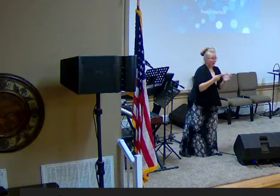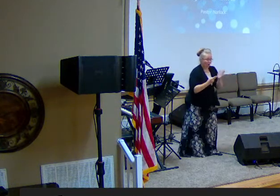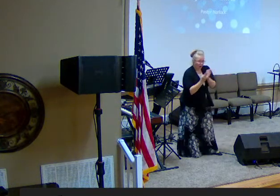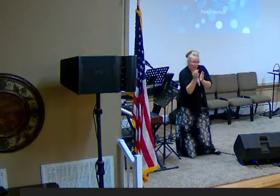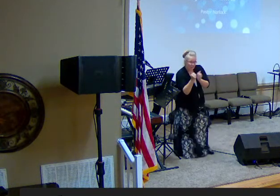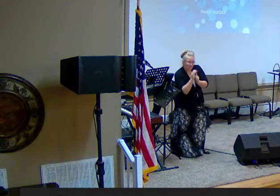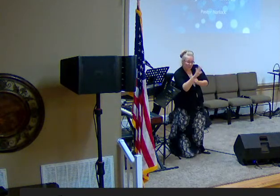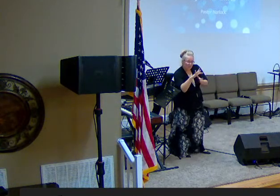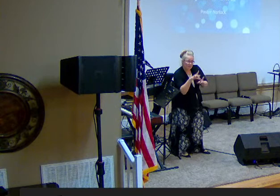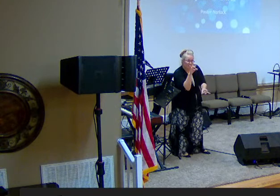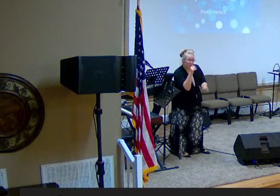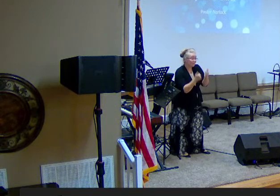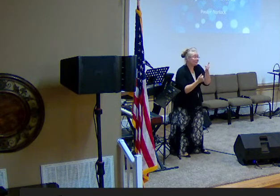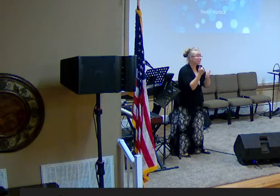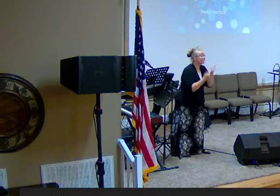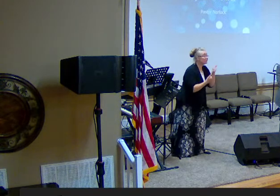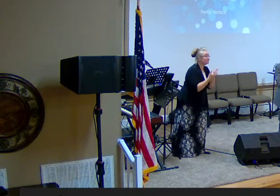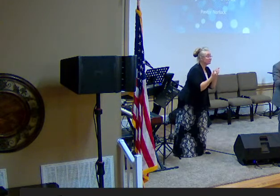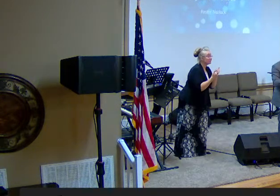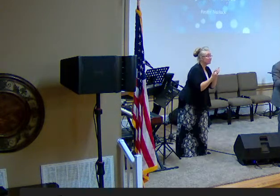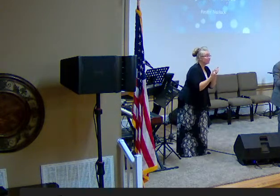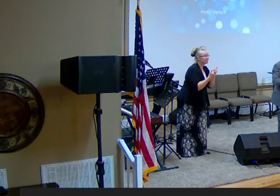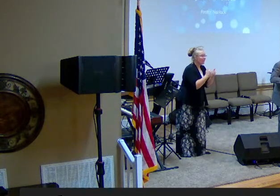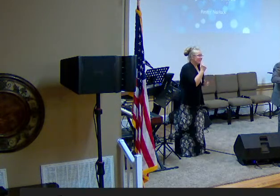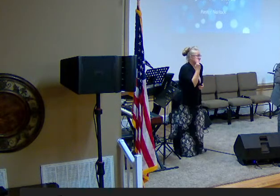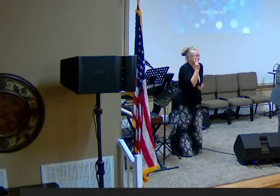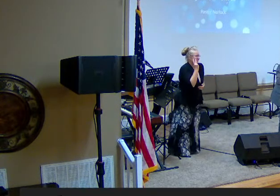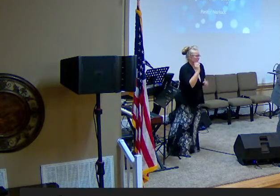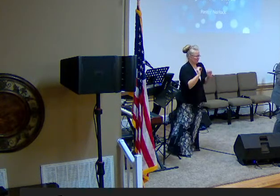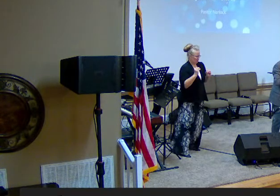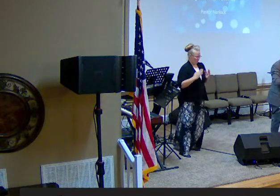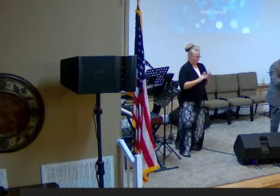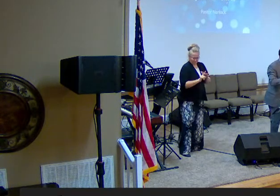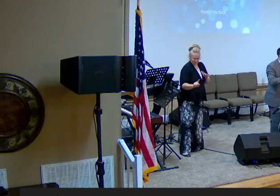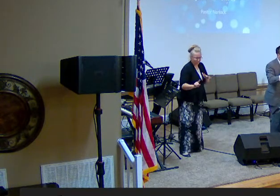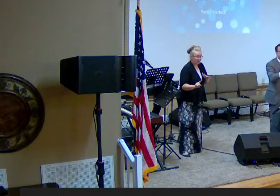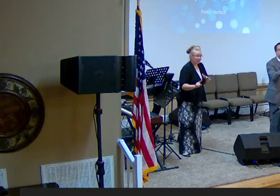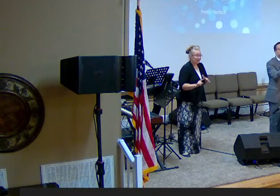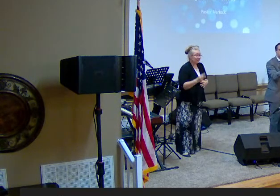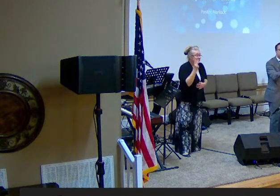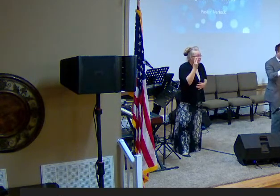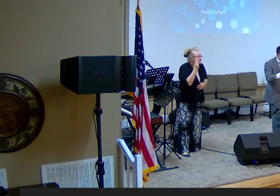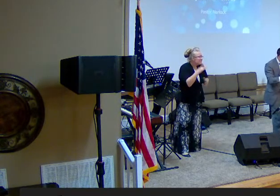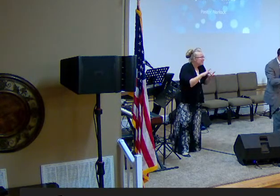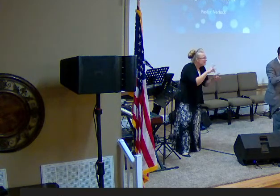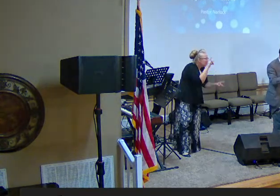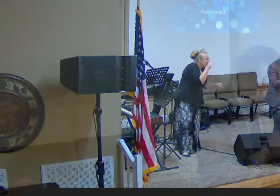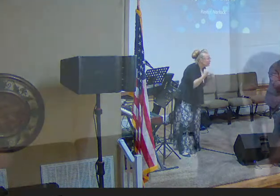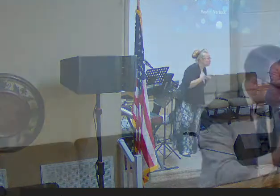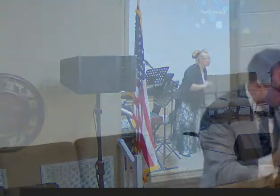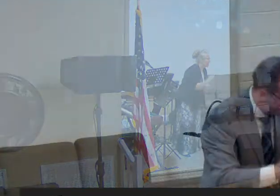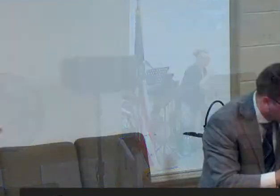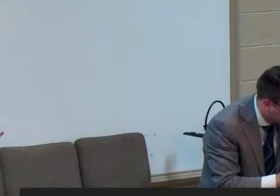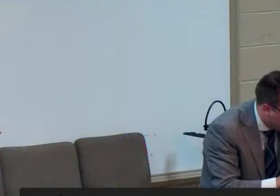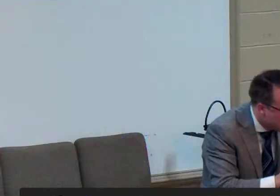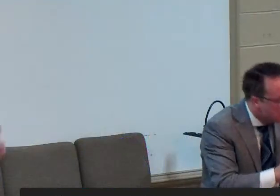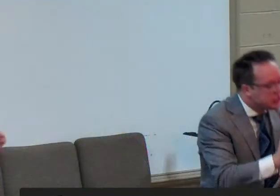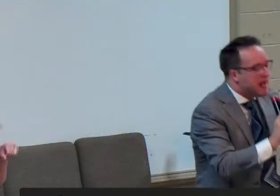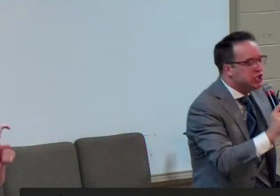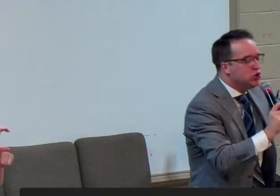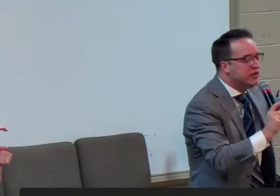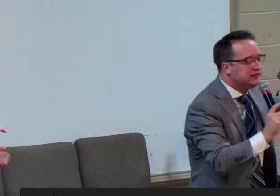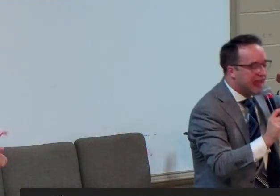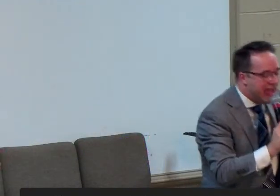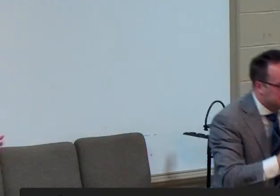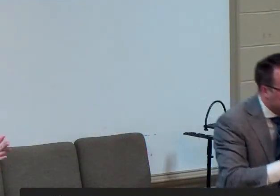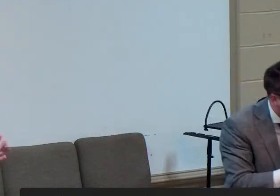your spirit? Amen. I don't see no way out. Amen. Why don't you see what the Spirit is trying to speak to the church? Somebody,